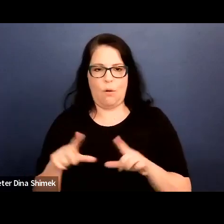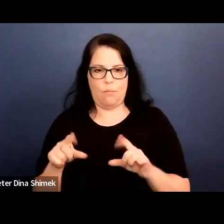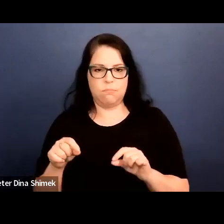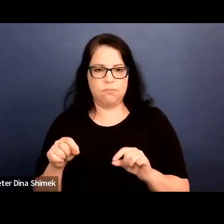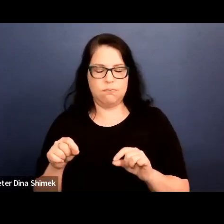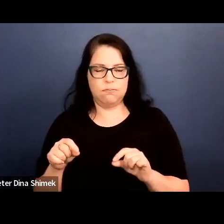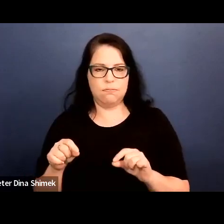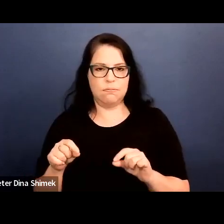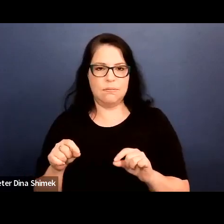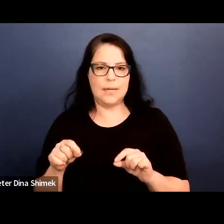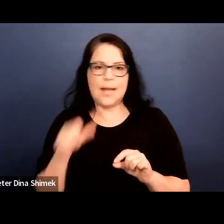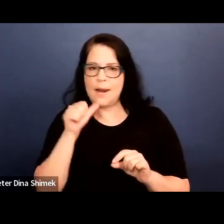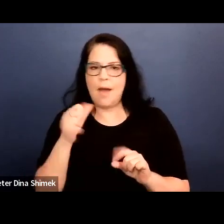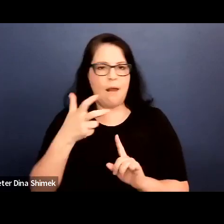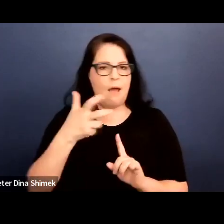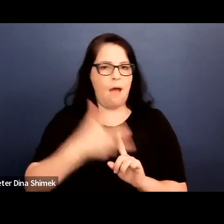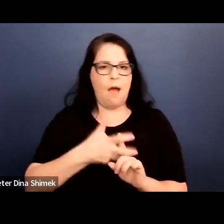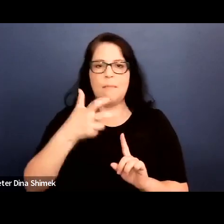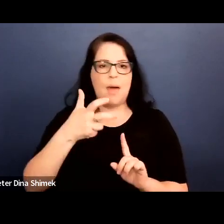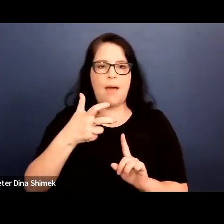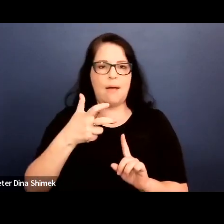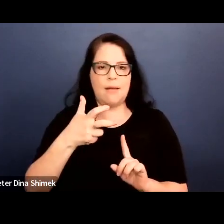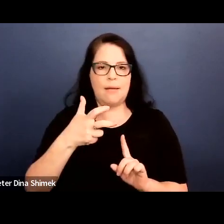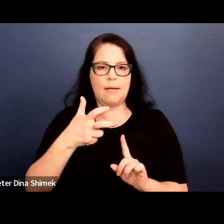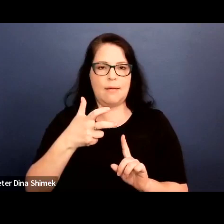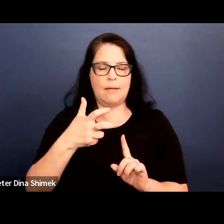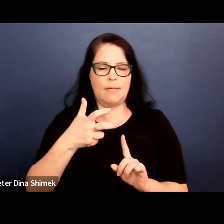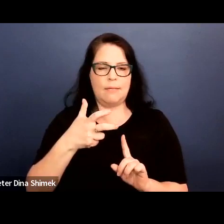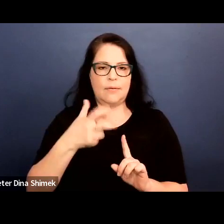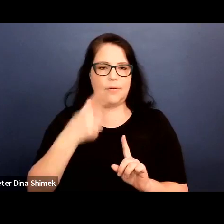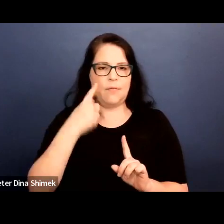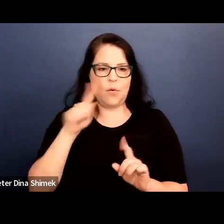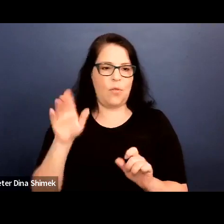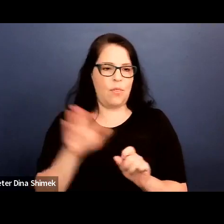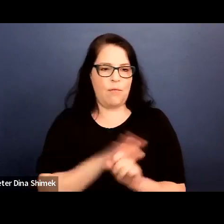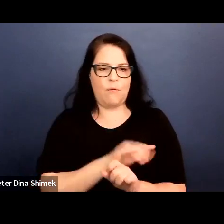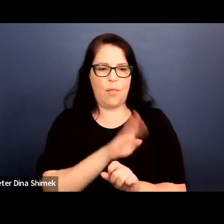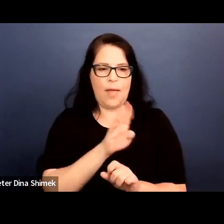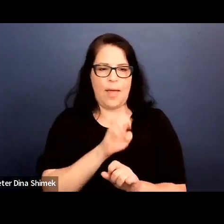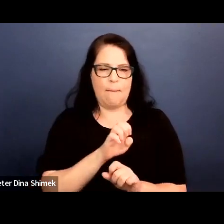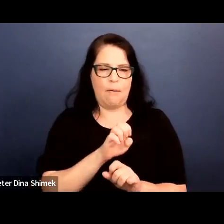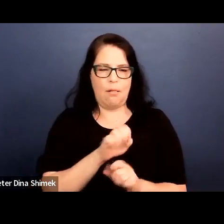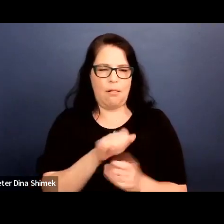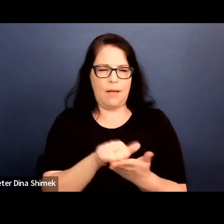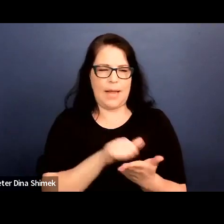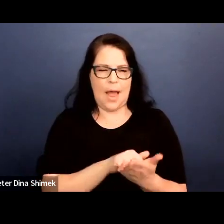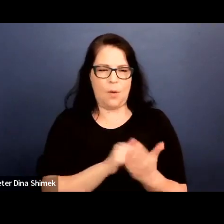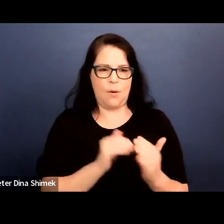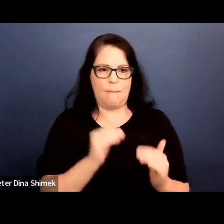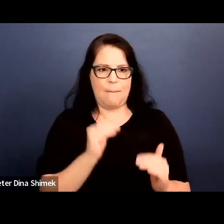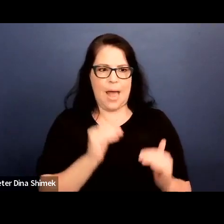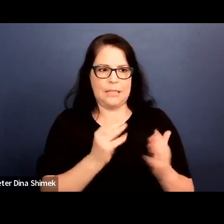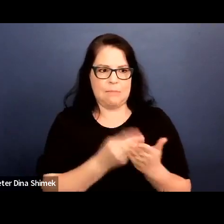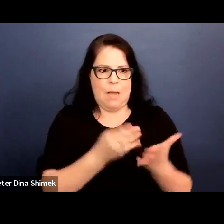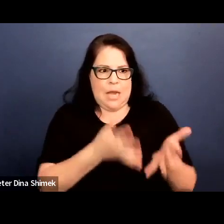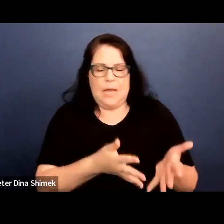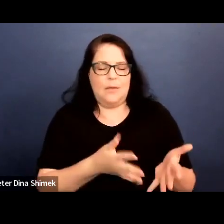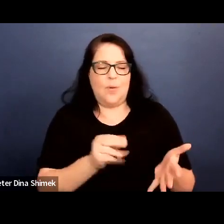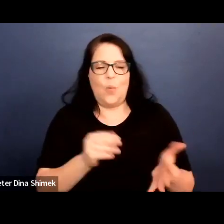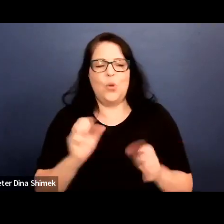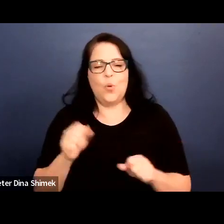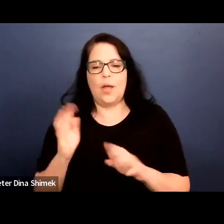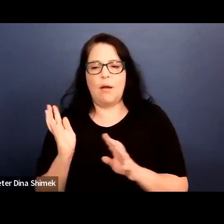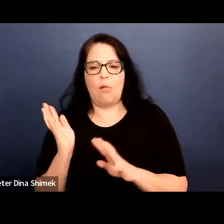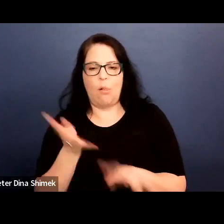not automatically tied to the entire ABLE account balance. It's a loadable